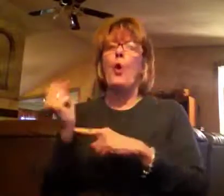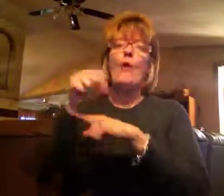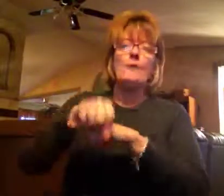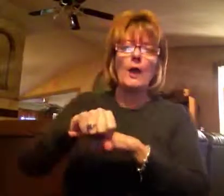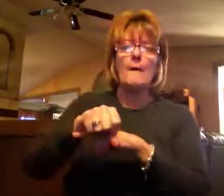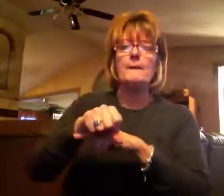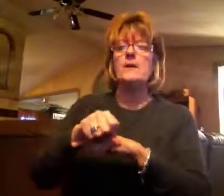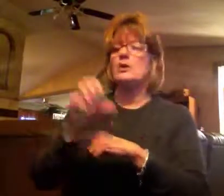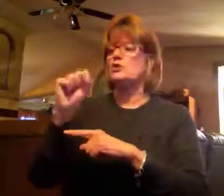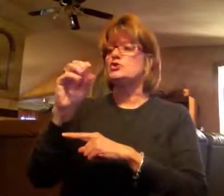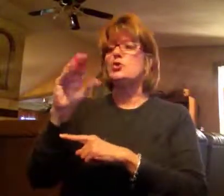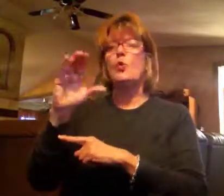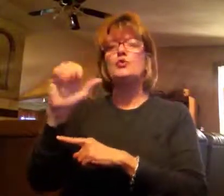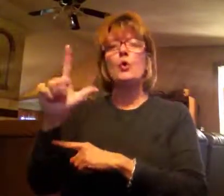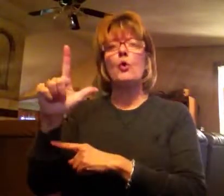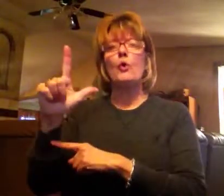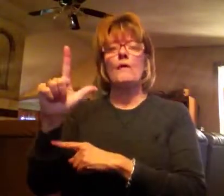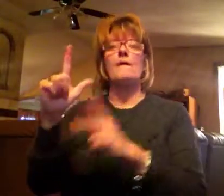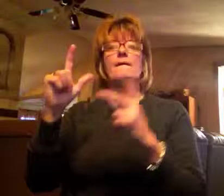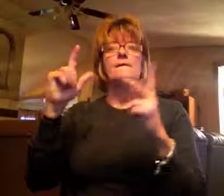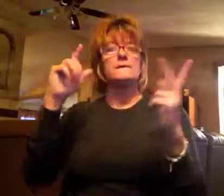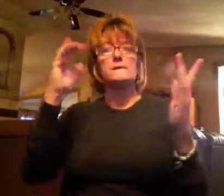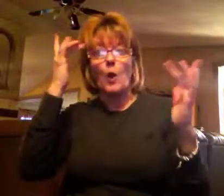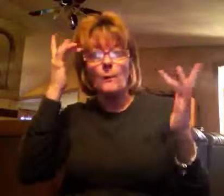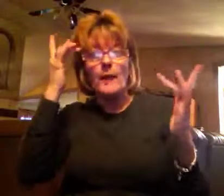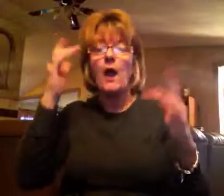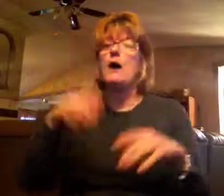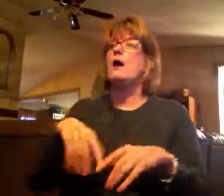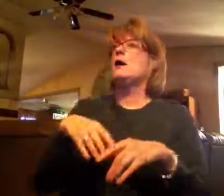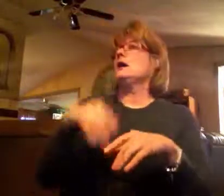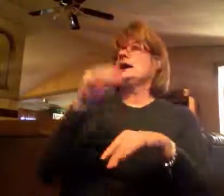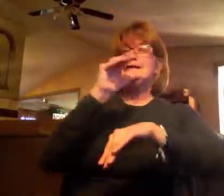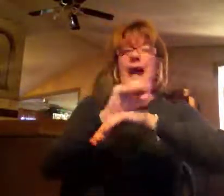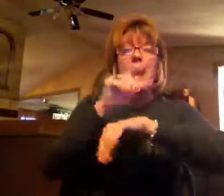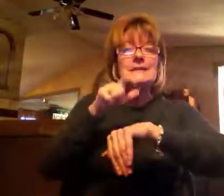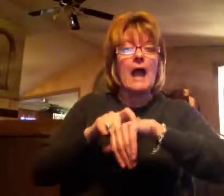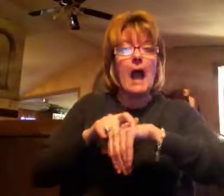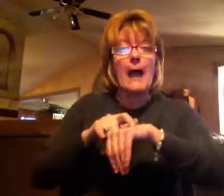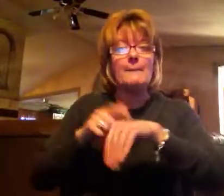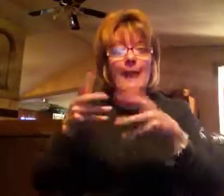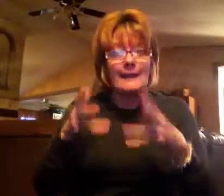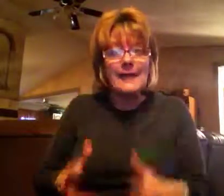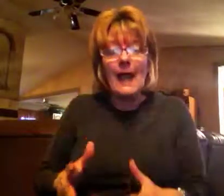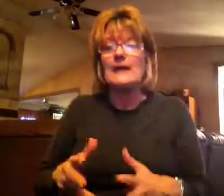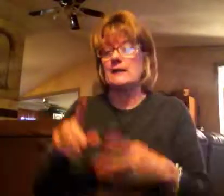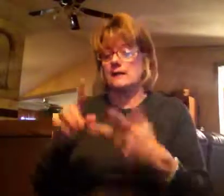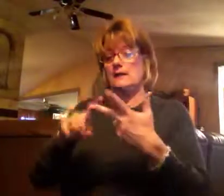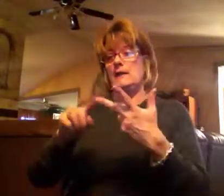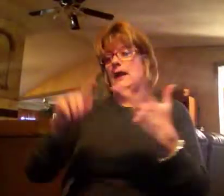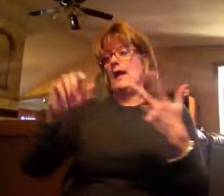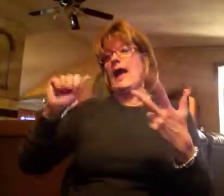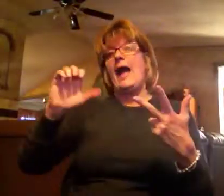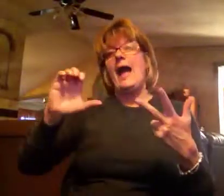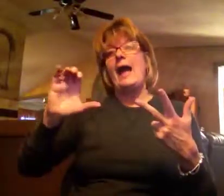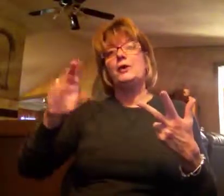dealing with depression, dealing with nighttime anxiety. I'll teach you acupressure points that you can use to relieve stress within